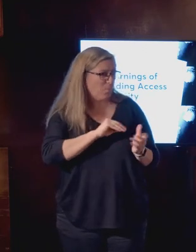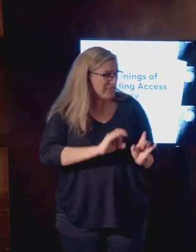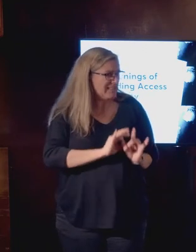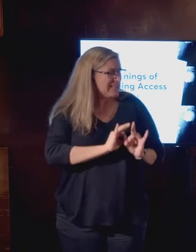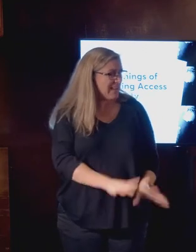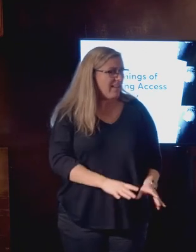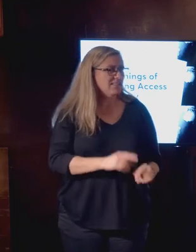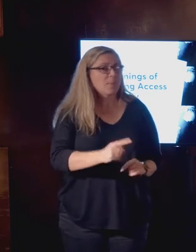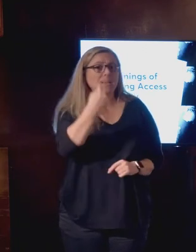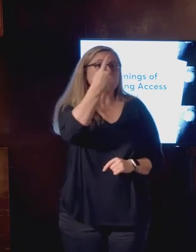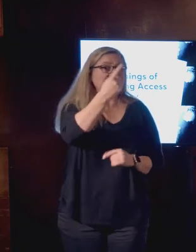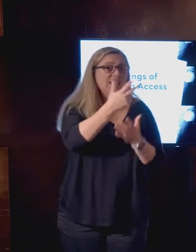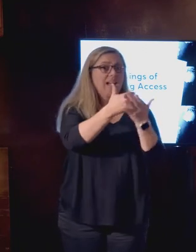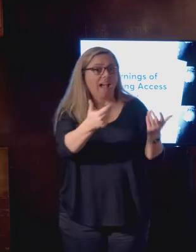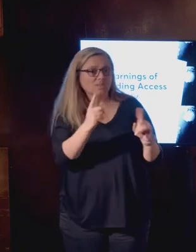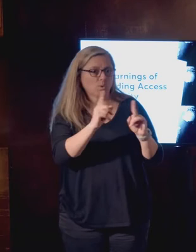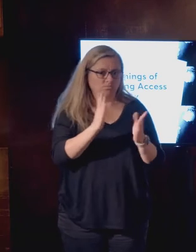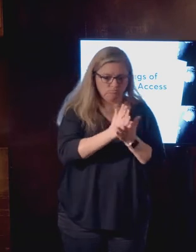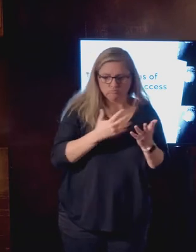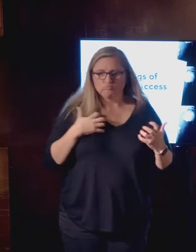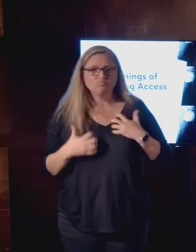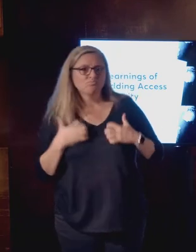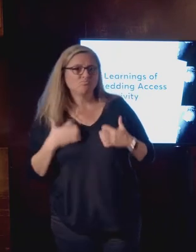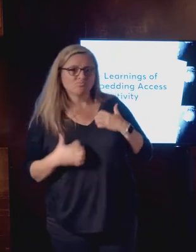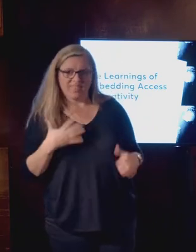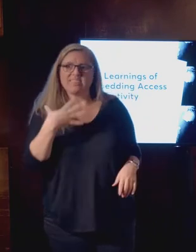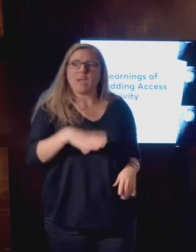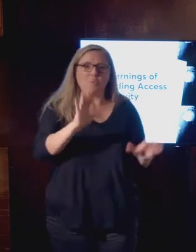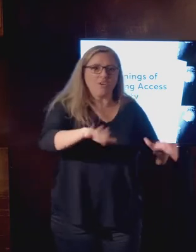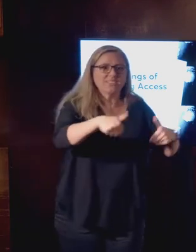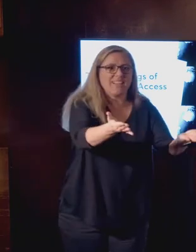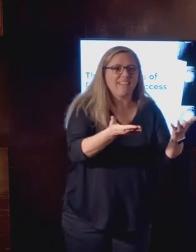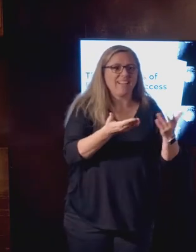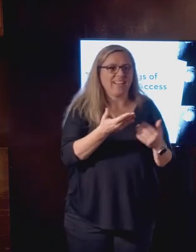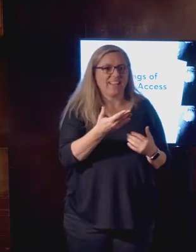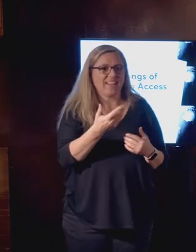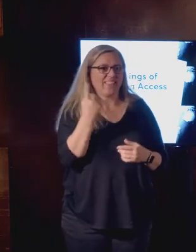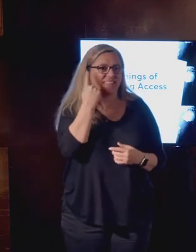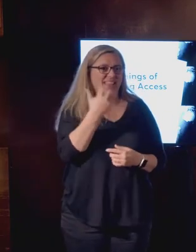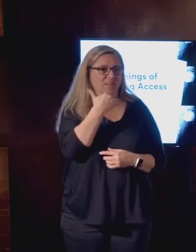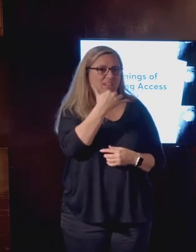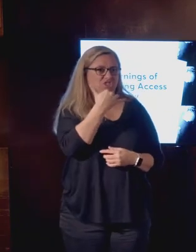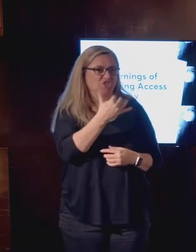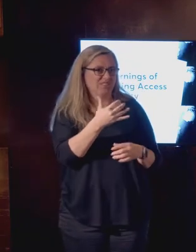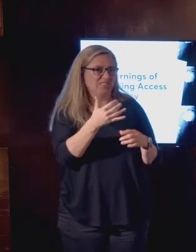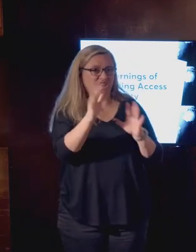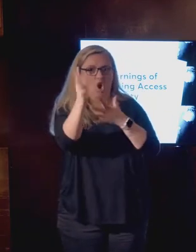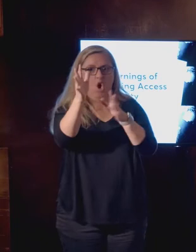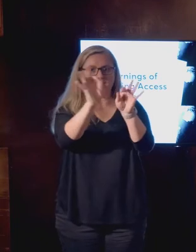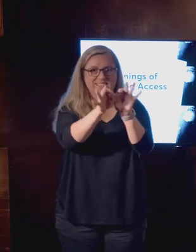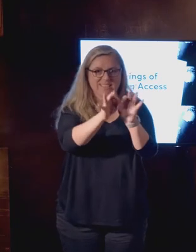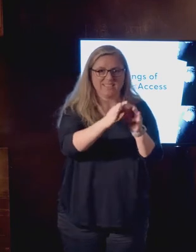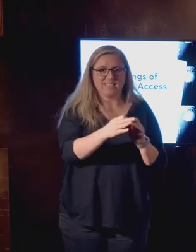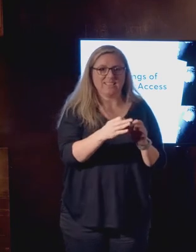artists that really are excited about providing access, but then when they hear how much it costs, so an Auslan interpreter is